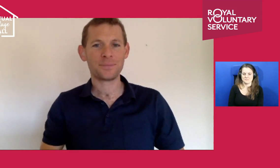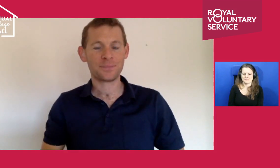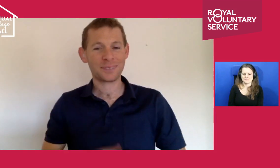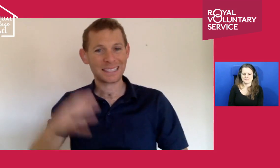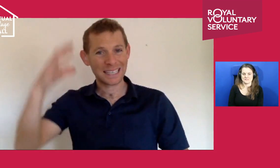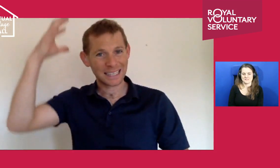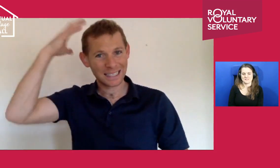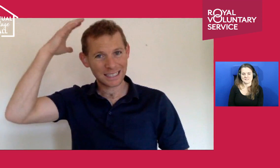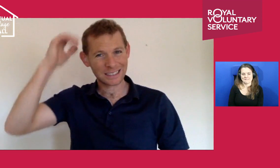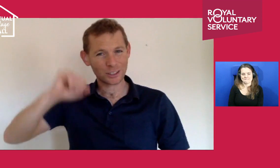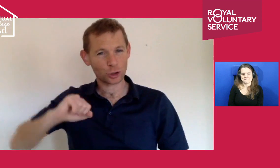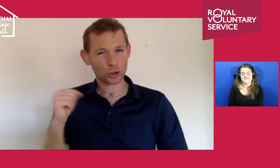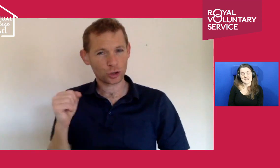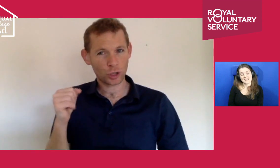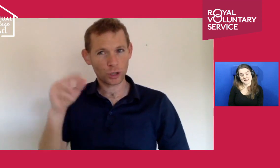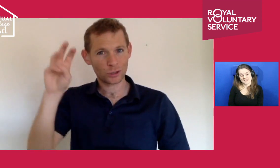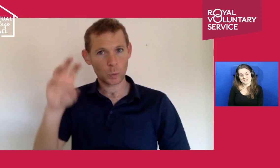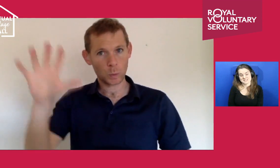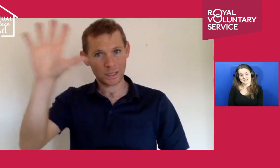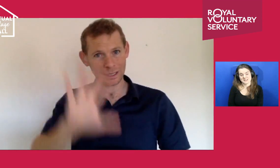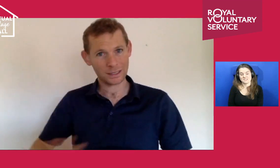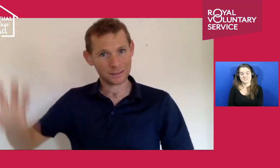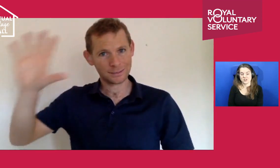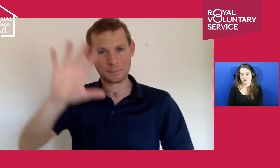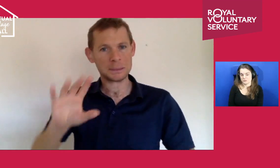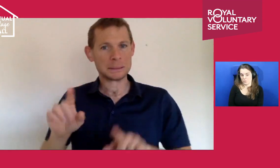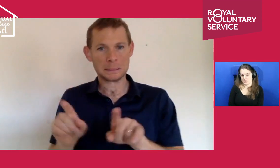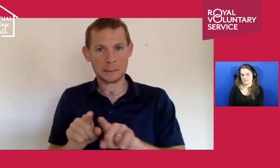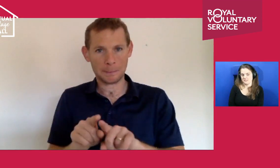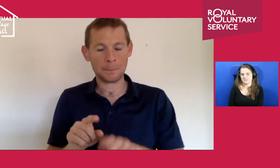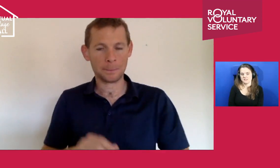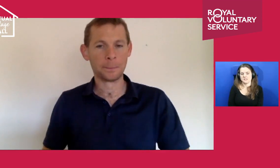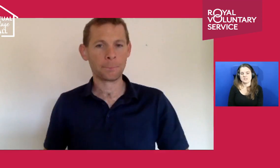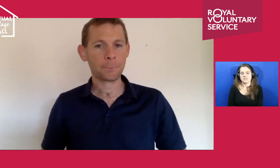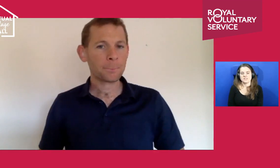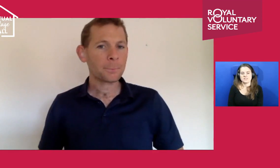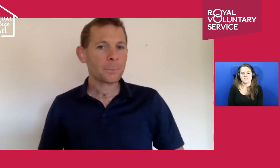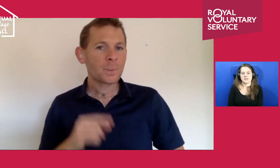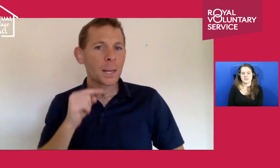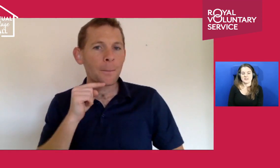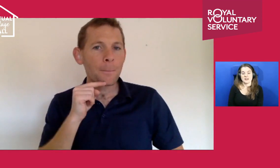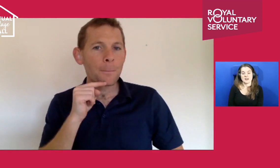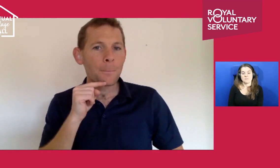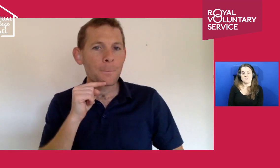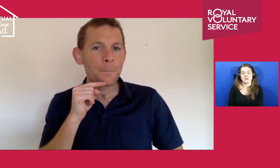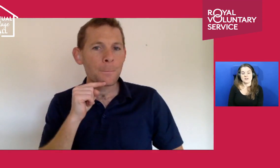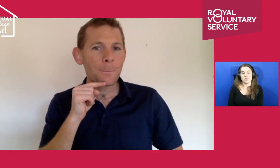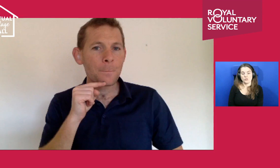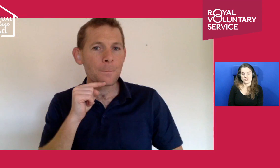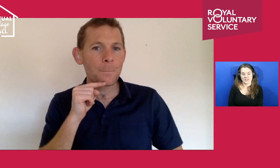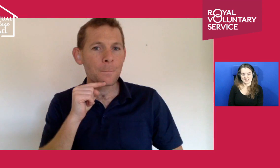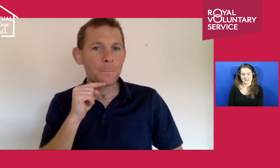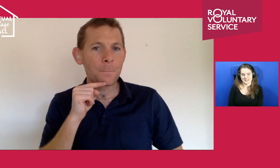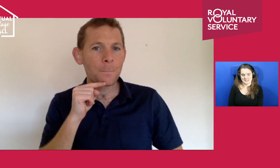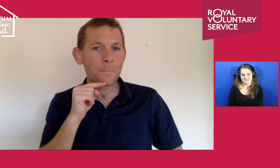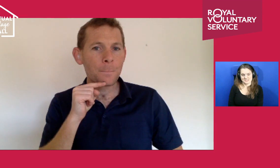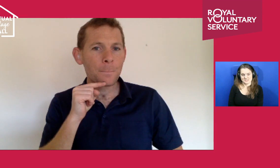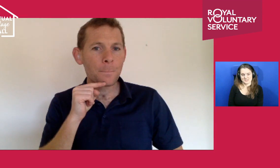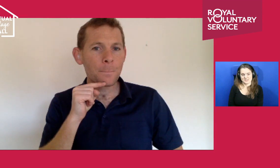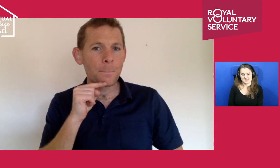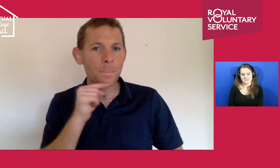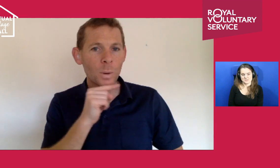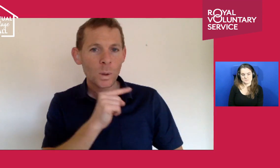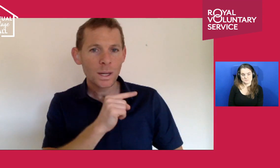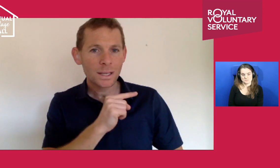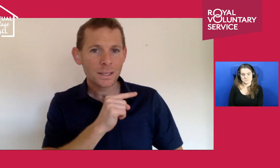Boy. In England and in Scotland and Wales, they all sign it like this.